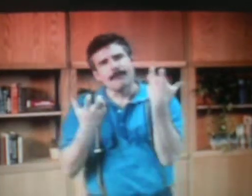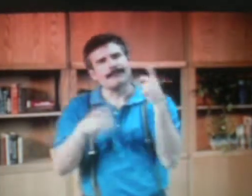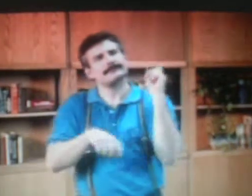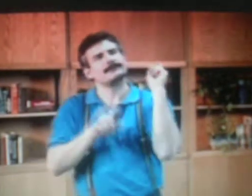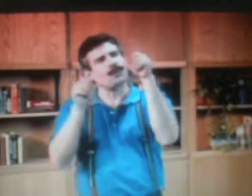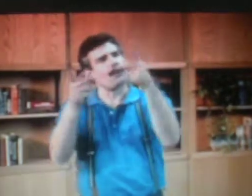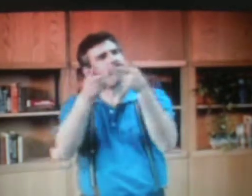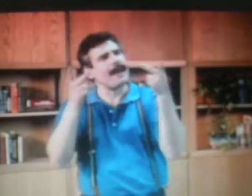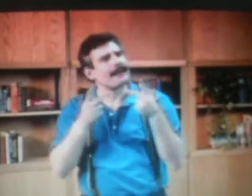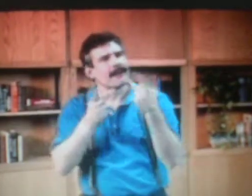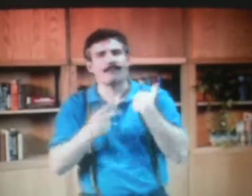graduate.